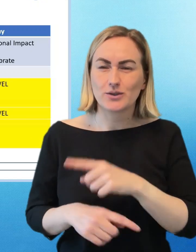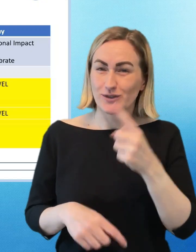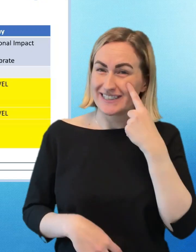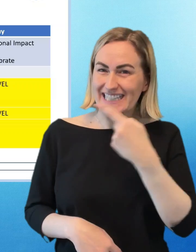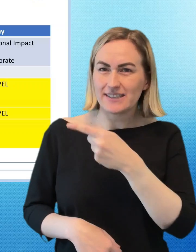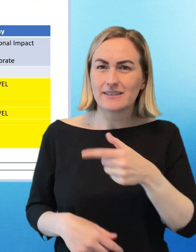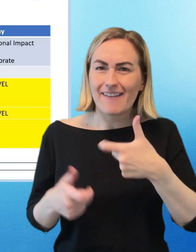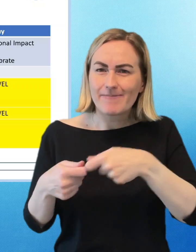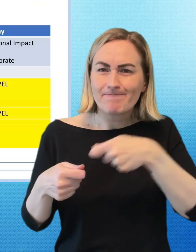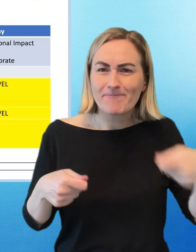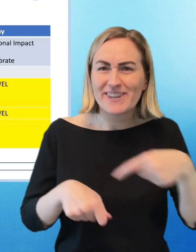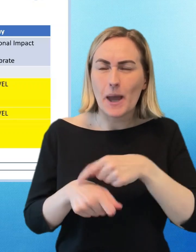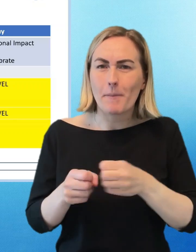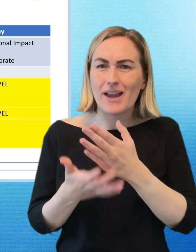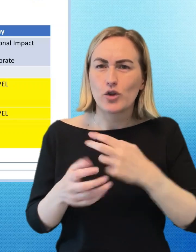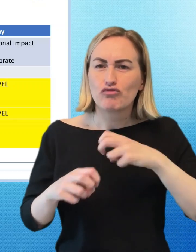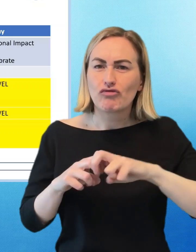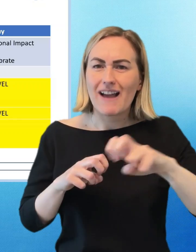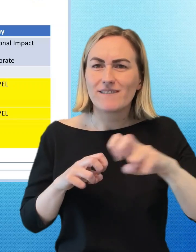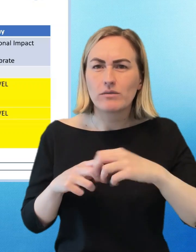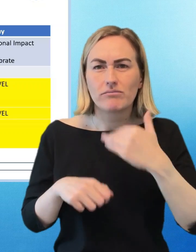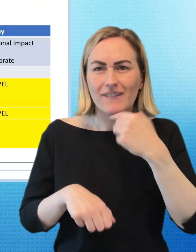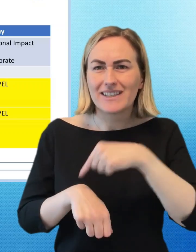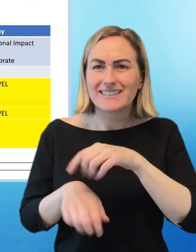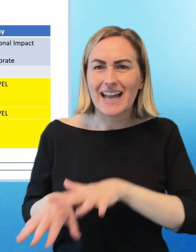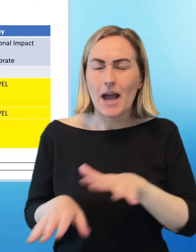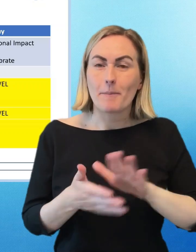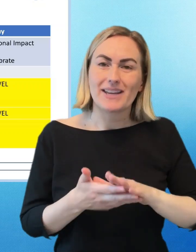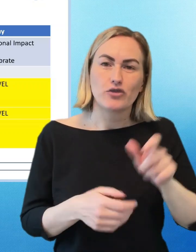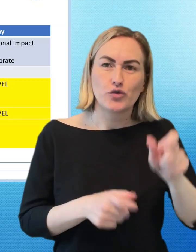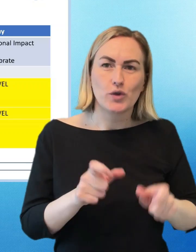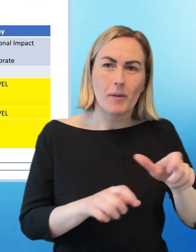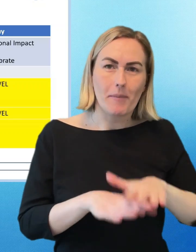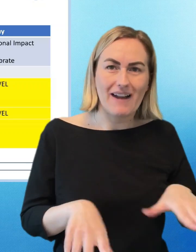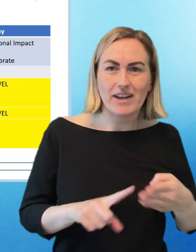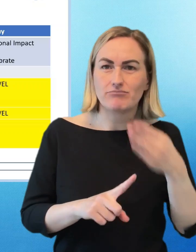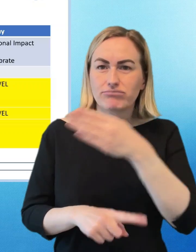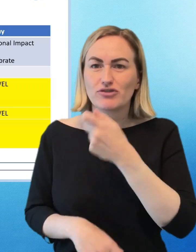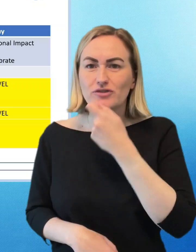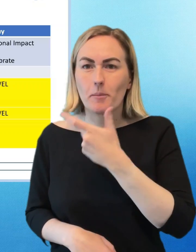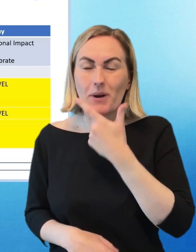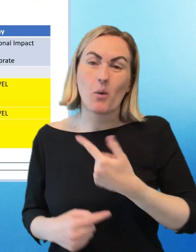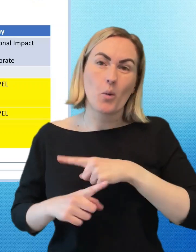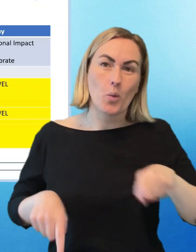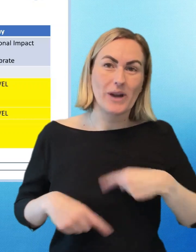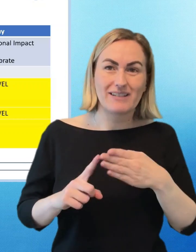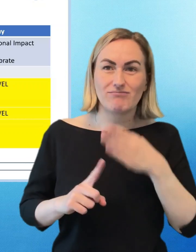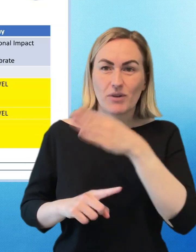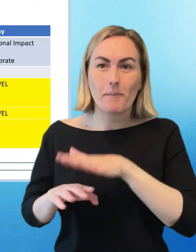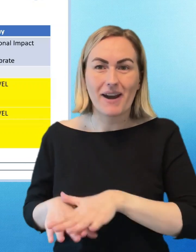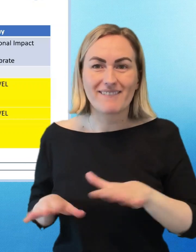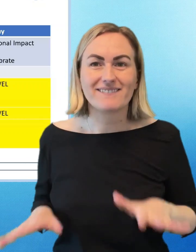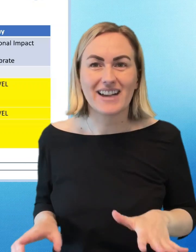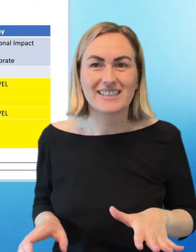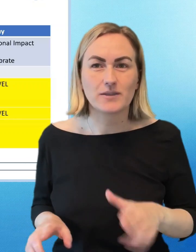time so that students from Belfast could come to Dublin on Monday morning. We would all travel to Belfast on Wednesday morning, and